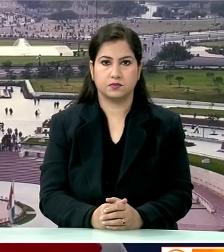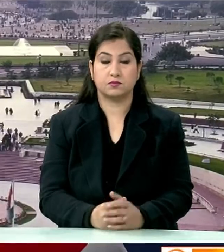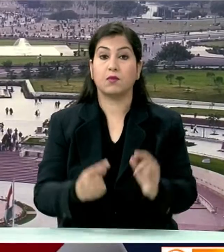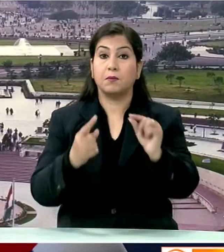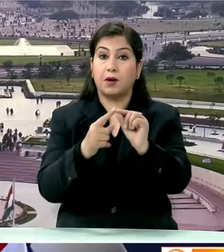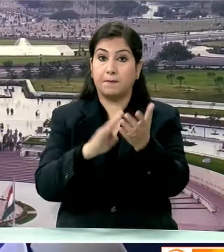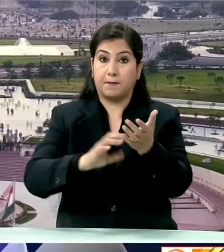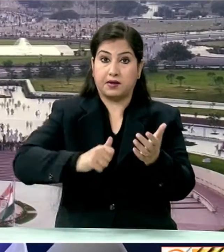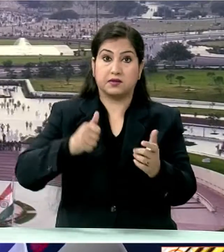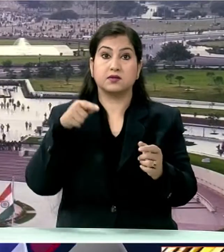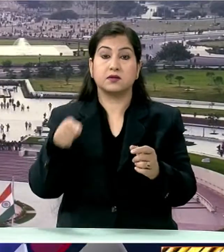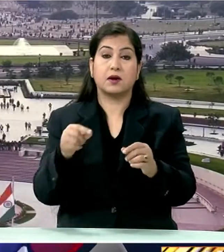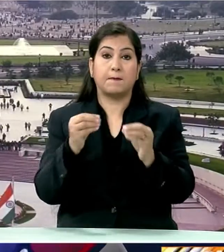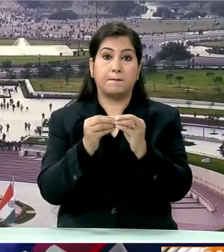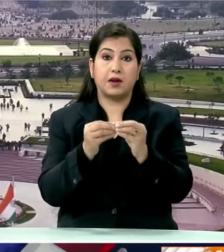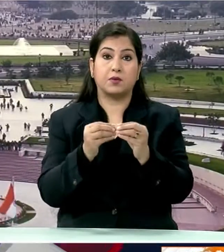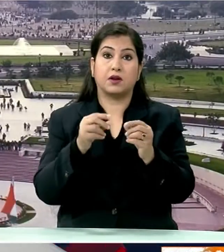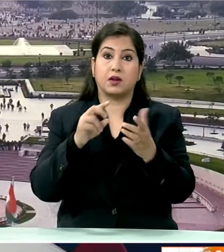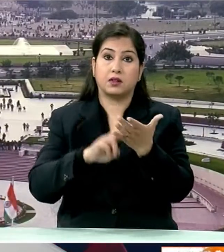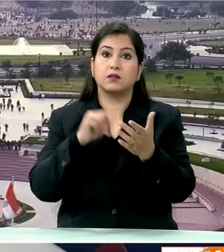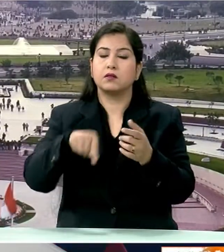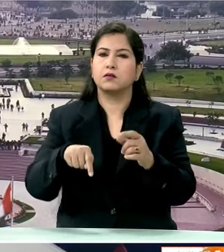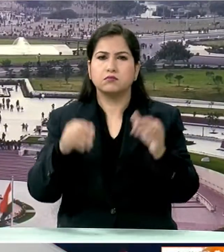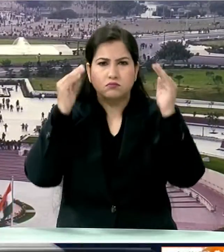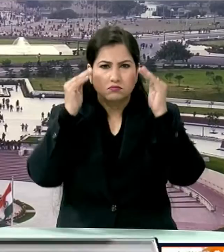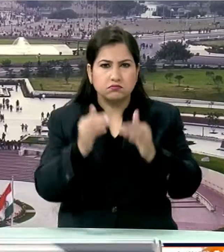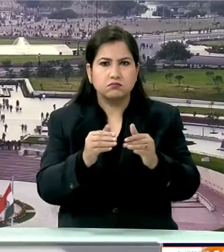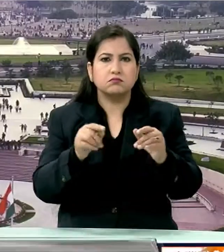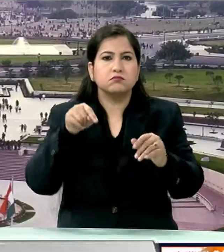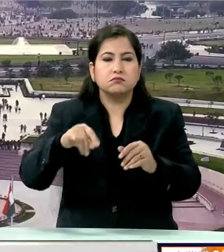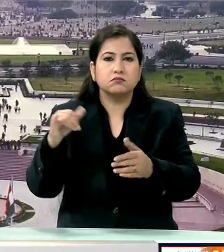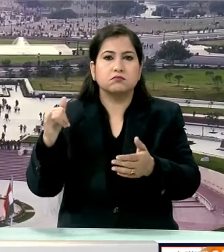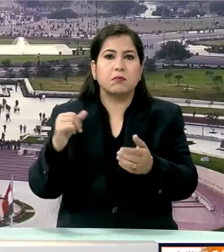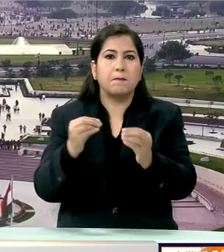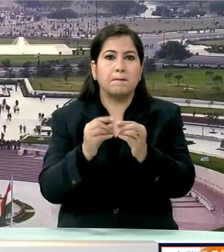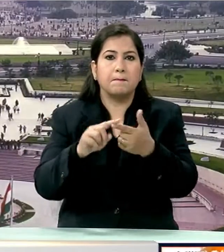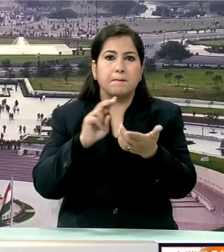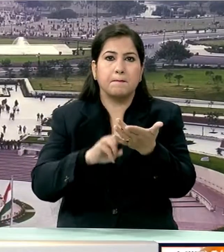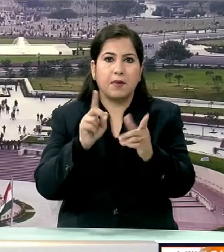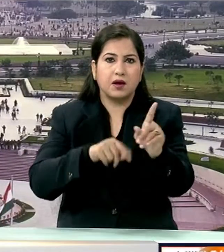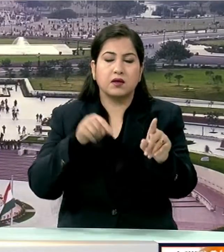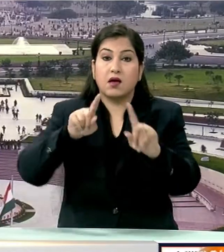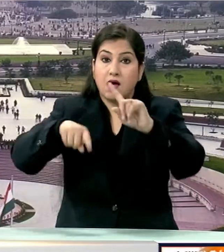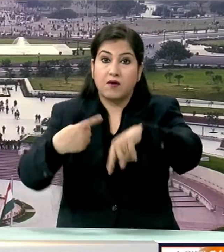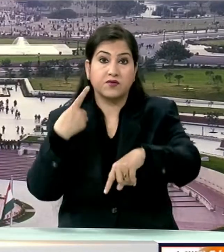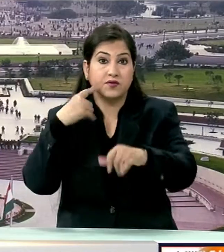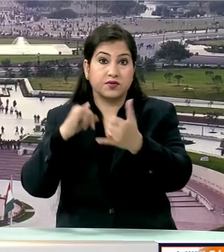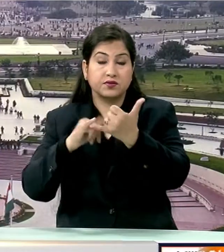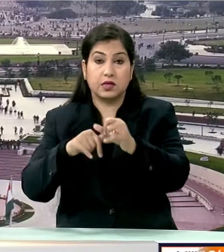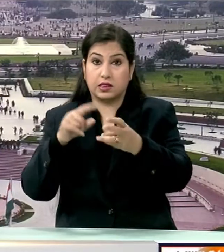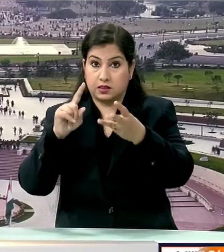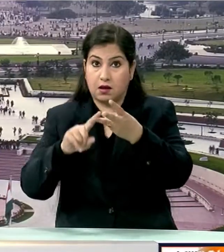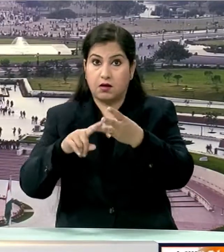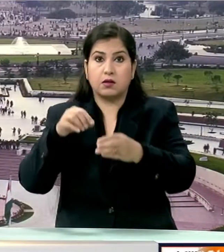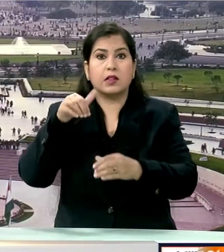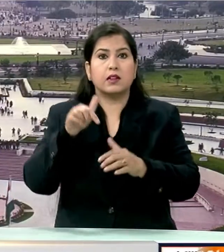Prime Minister Benjamin Netanyahu has a narrow lead over his rival Benny Gantz after Israel's third general election